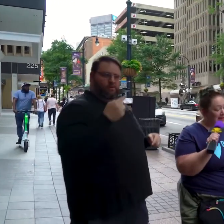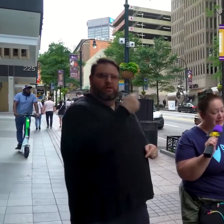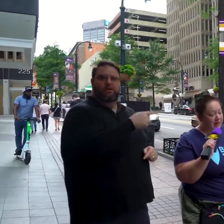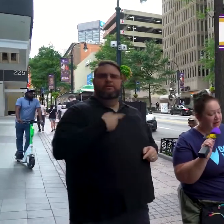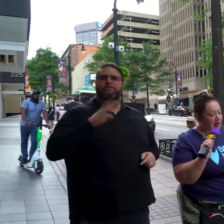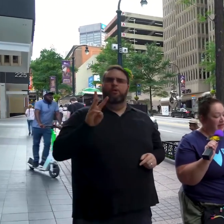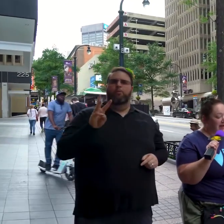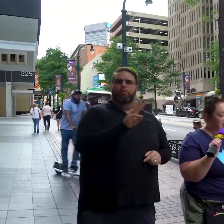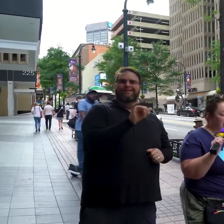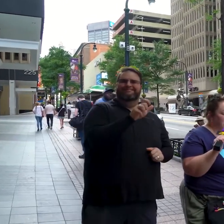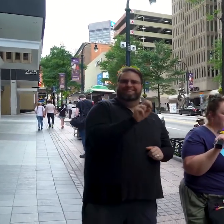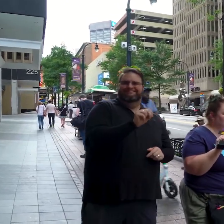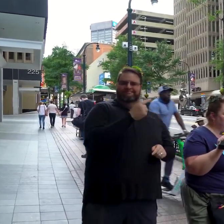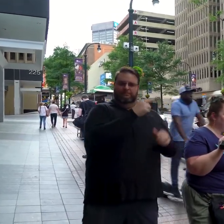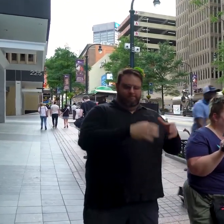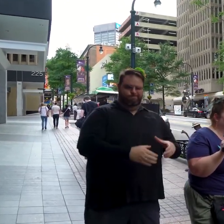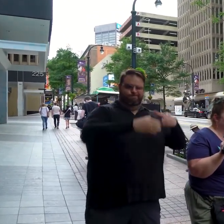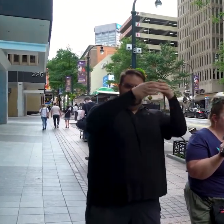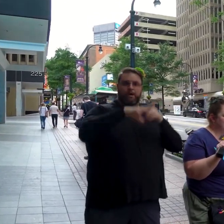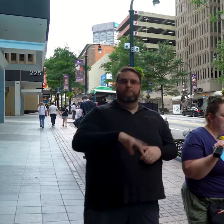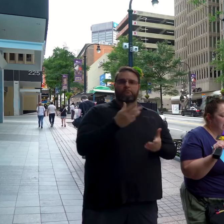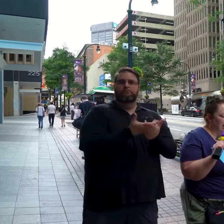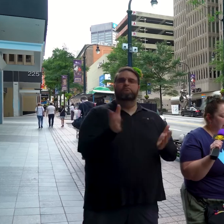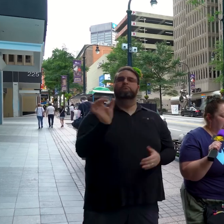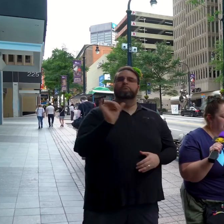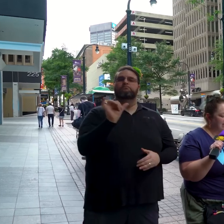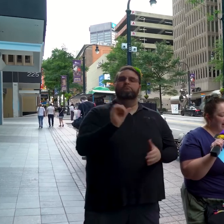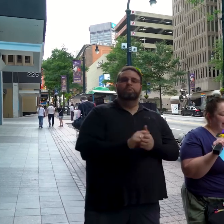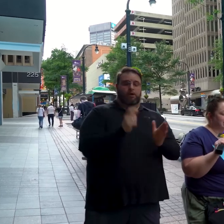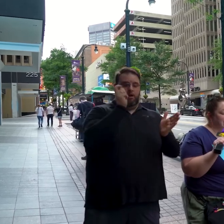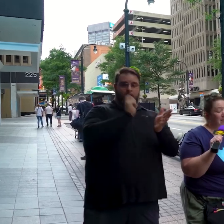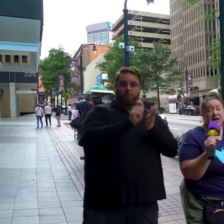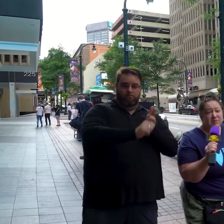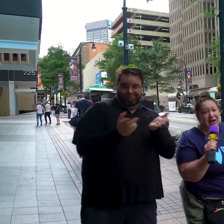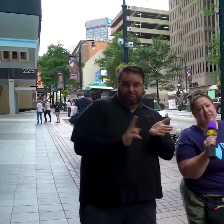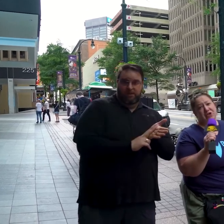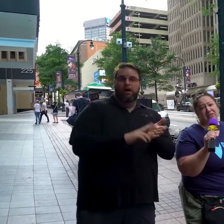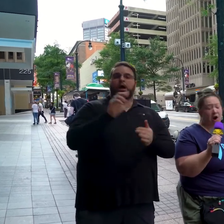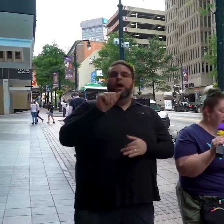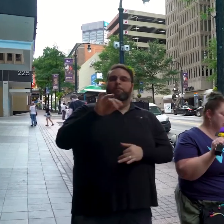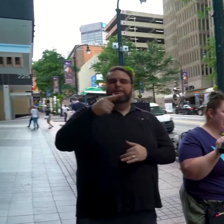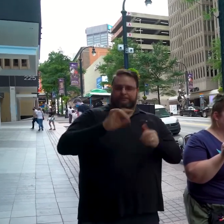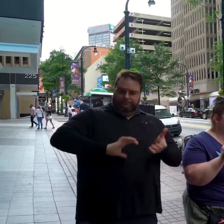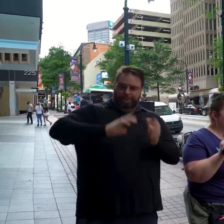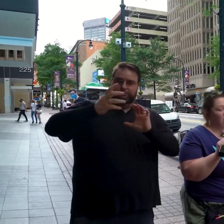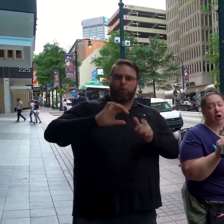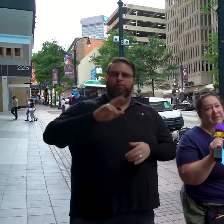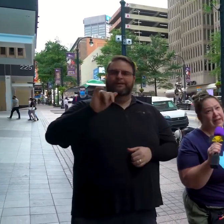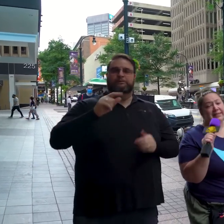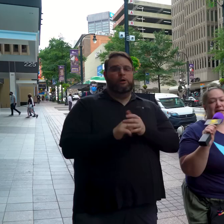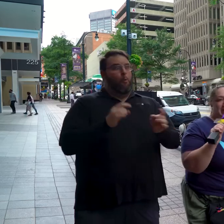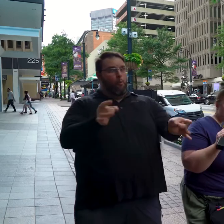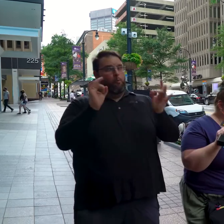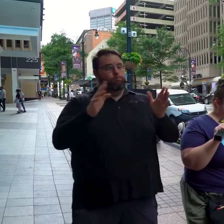the Westin. That is where you will find things like author signing, the Apocalypse Rising track, horror track,